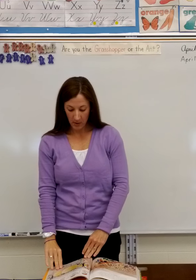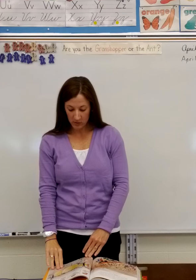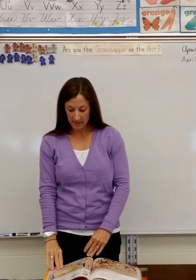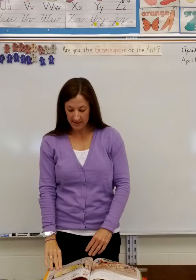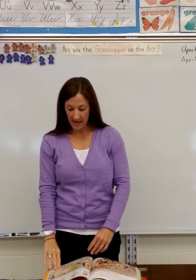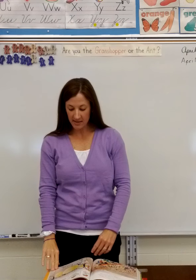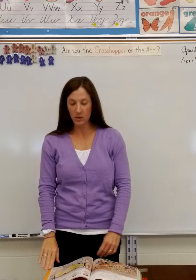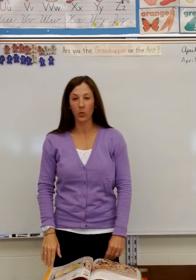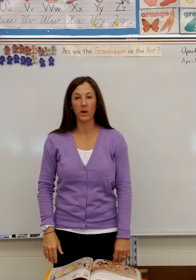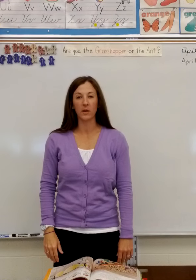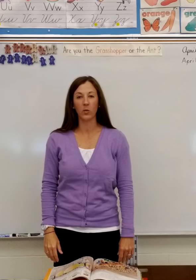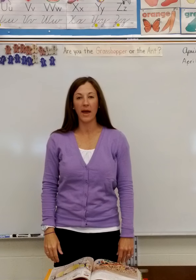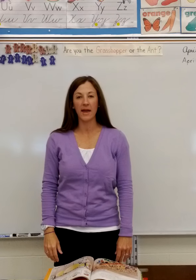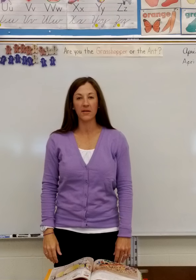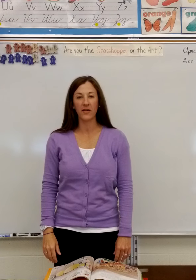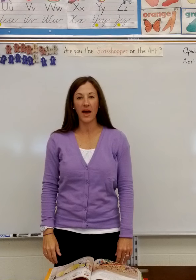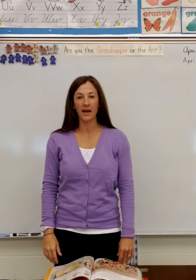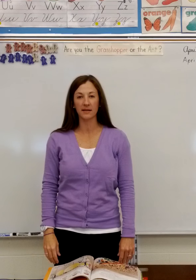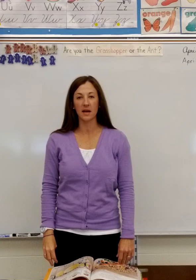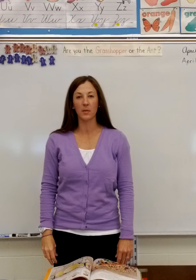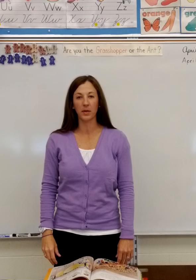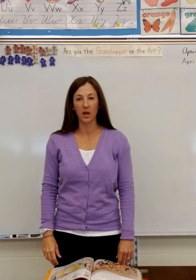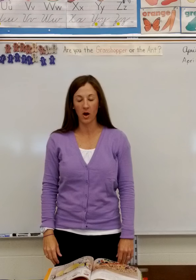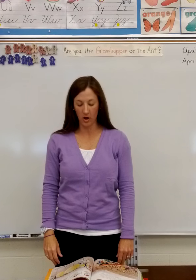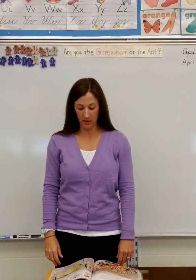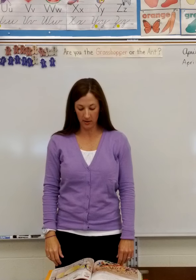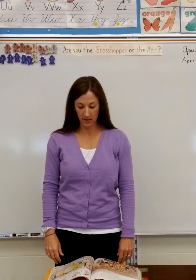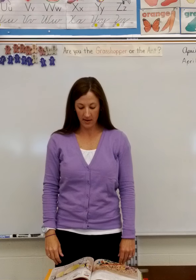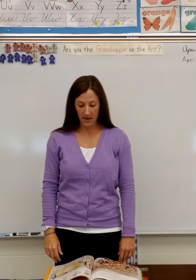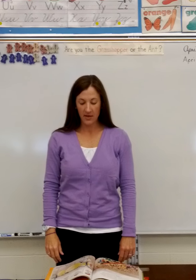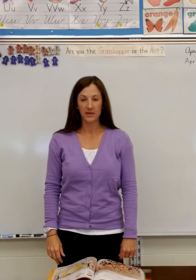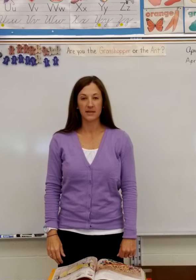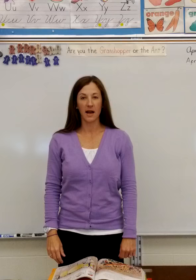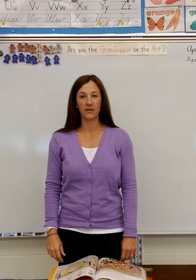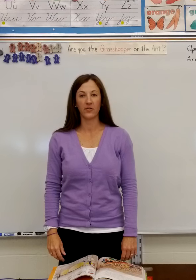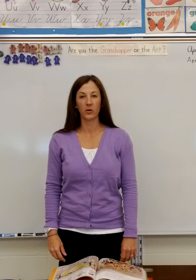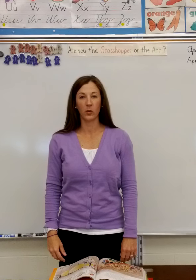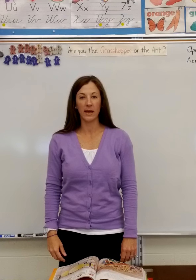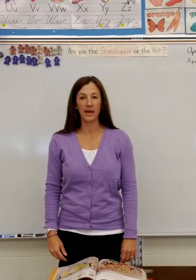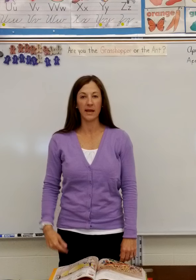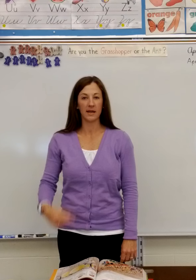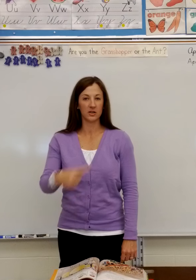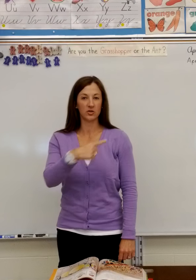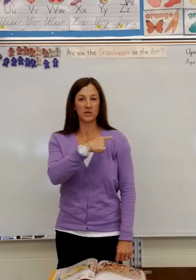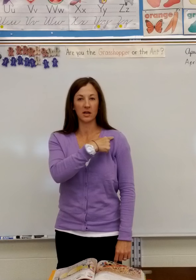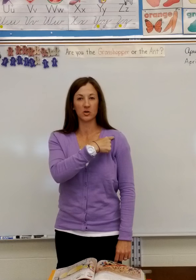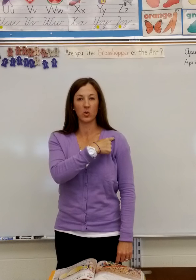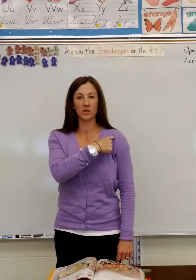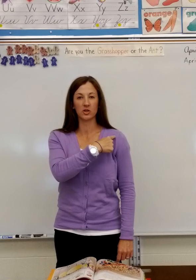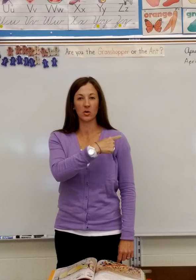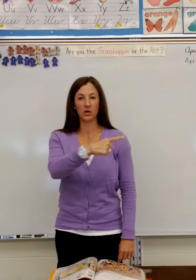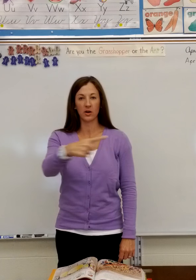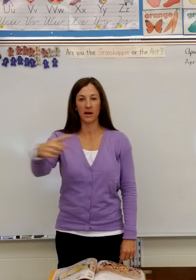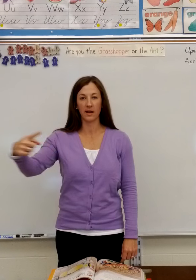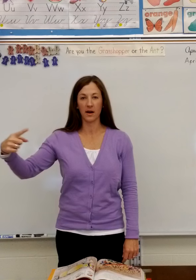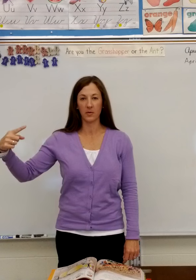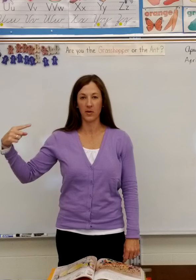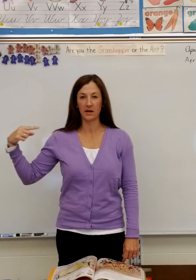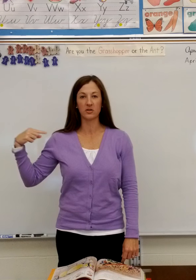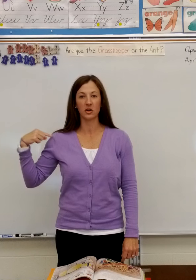Moses says, we wave and applaud. The sign for we is you touch one shoulder and come around to your